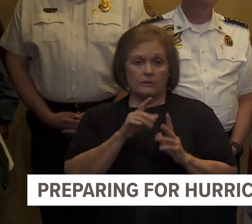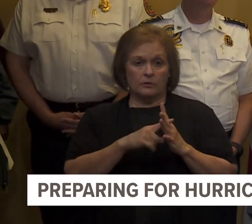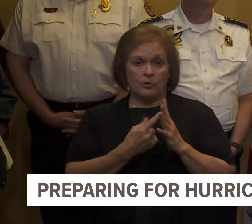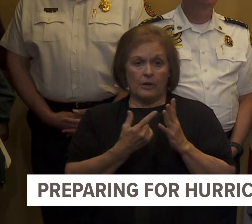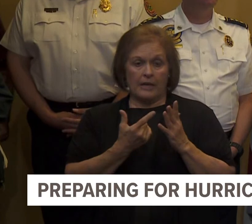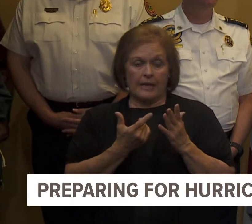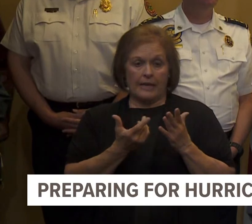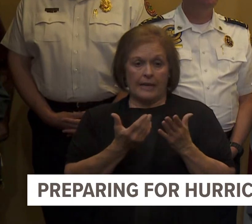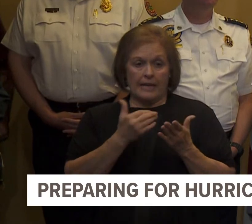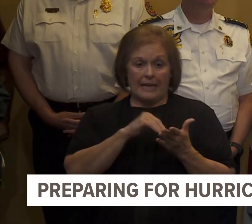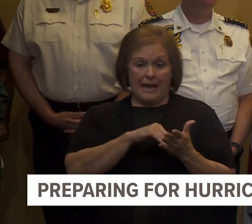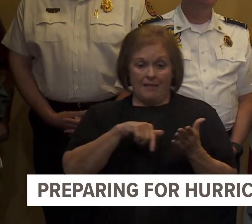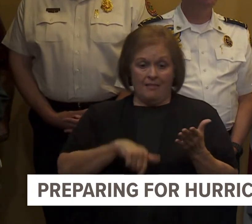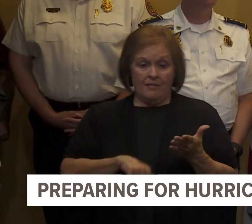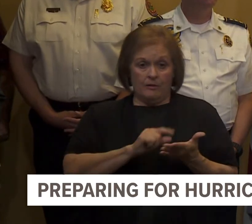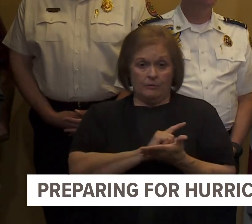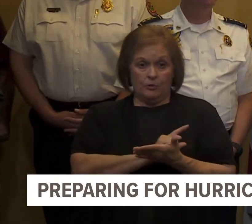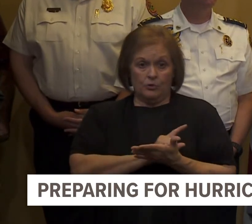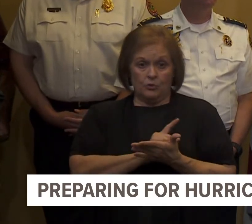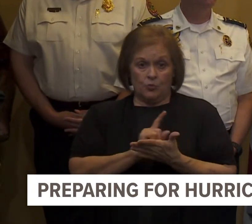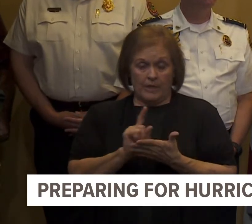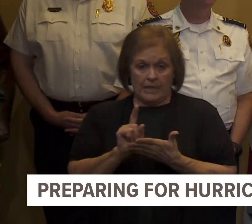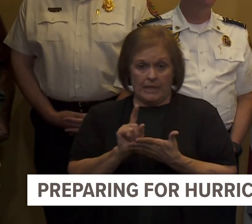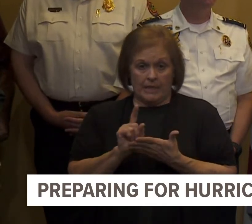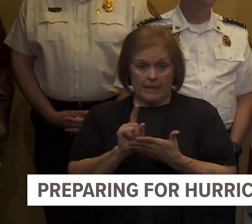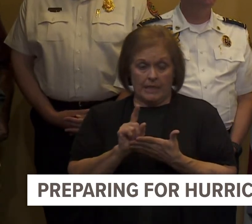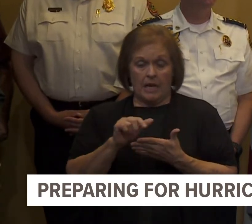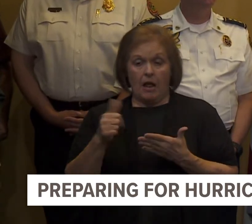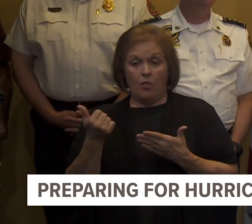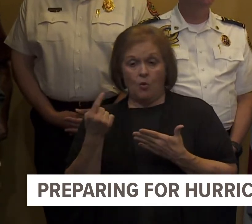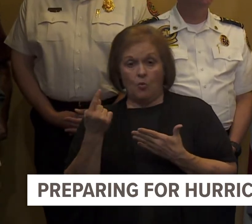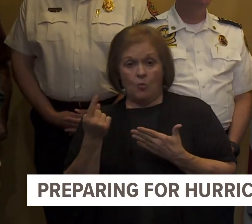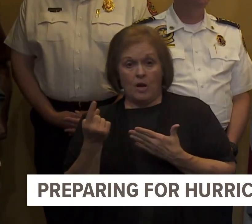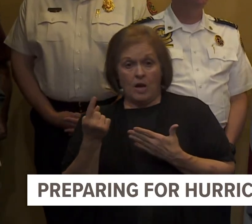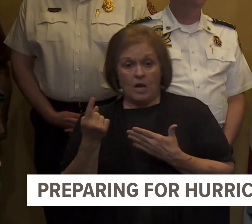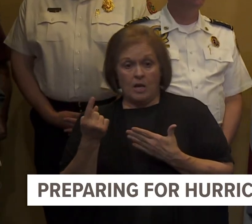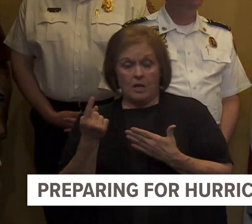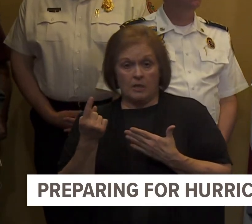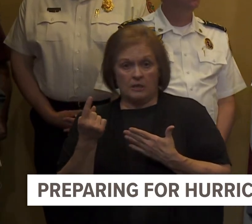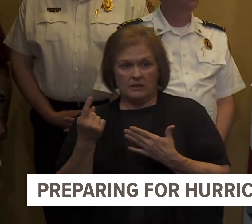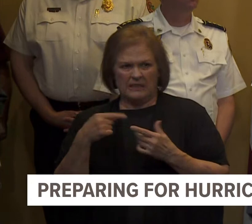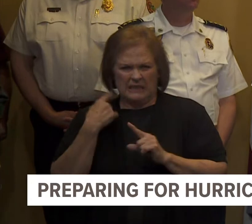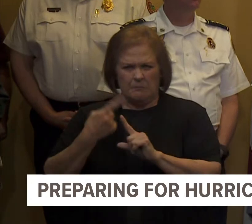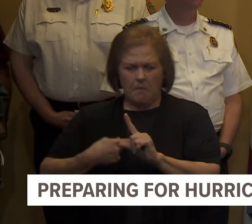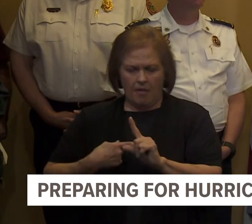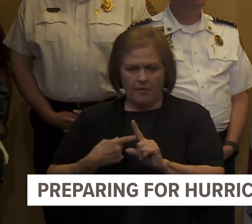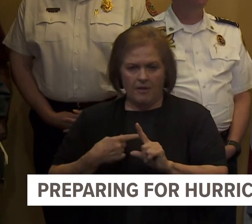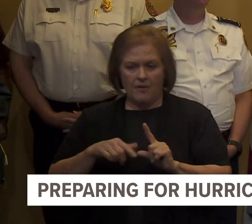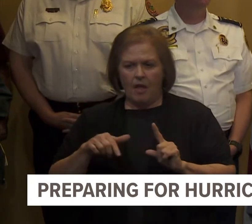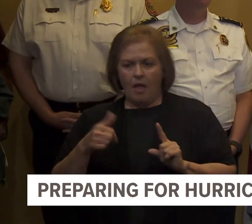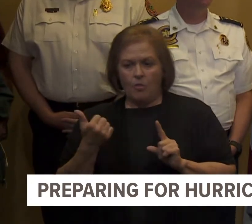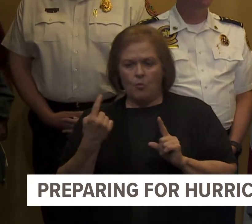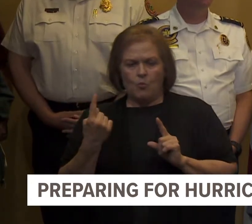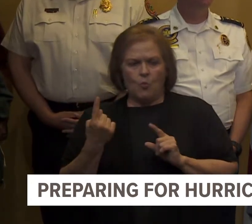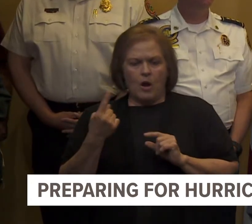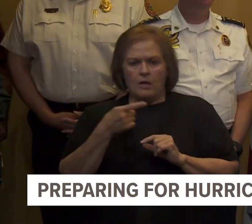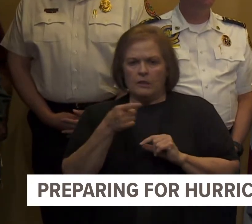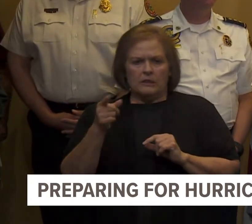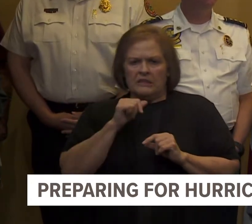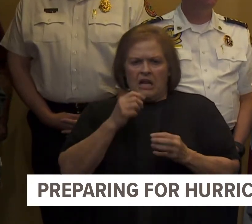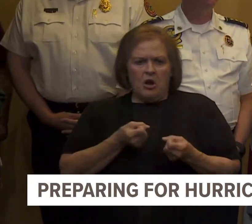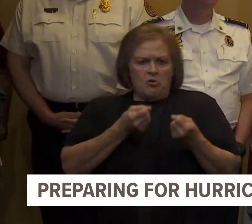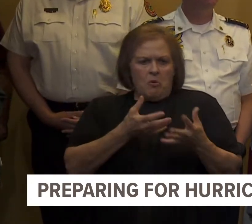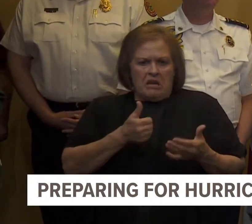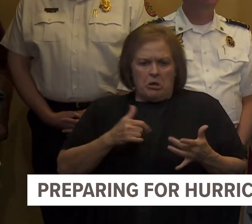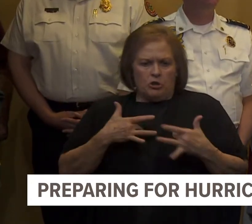back this week, and the other one is within a month. The other ones do not cause us